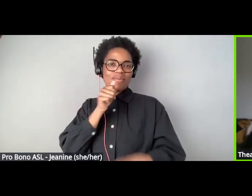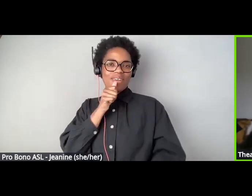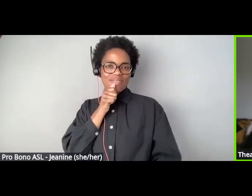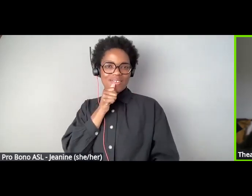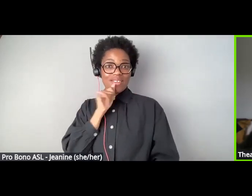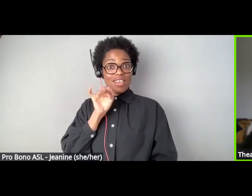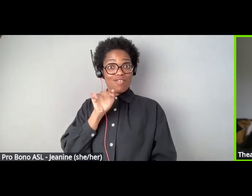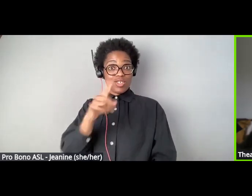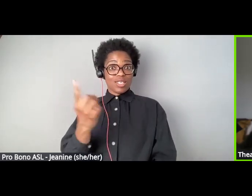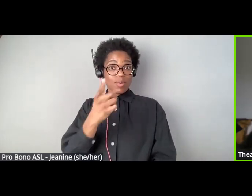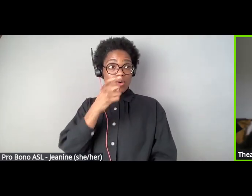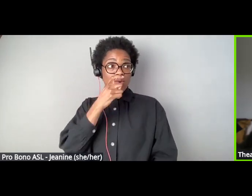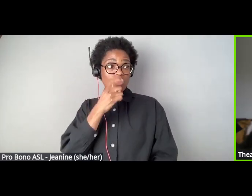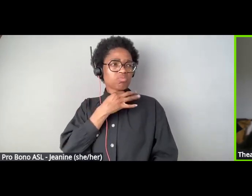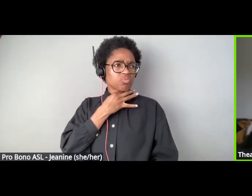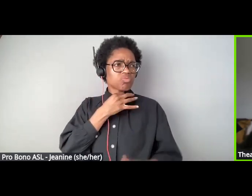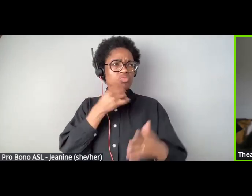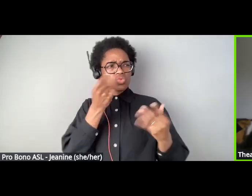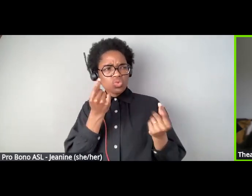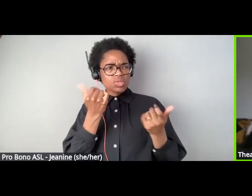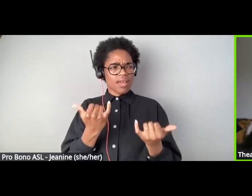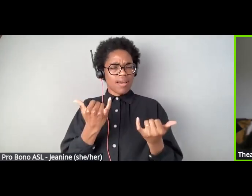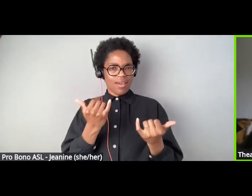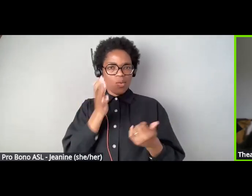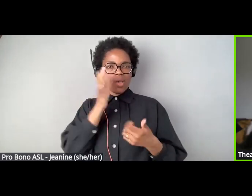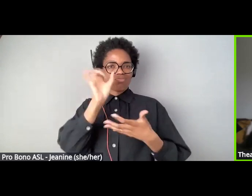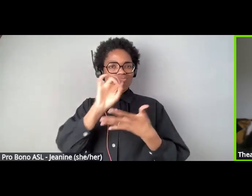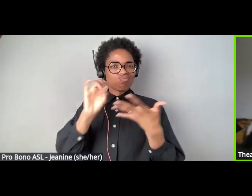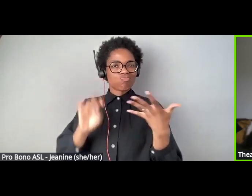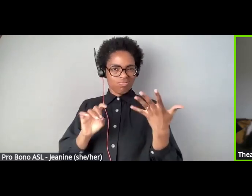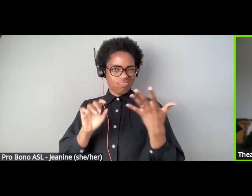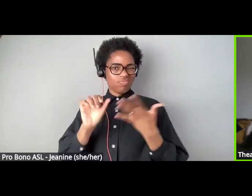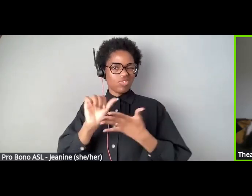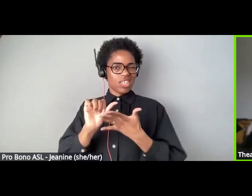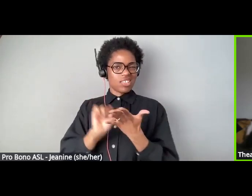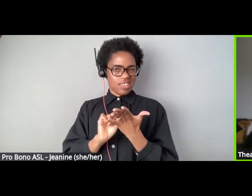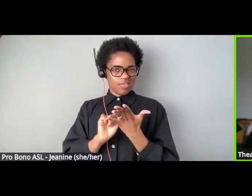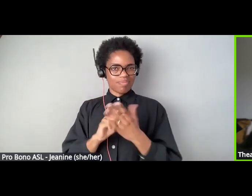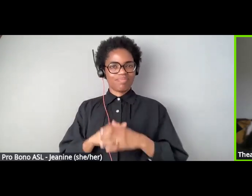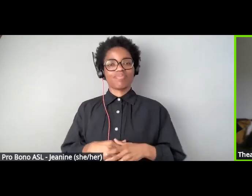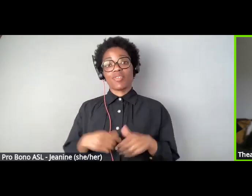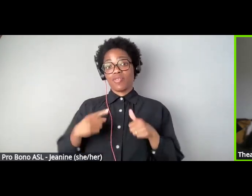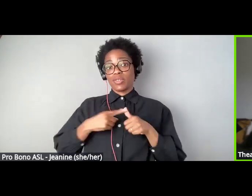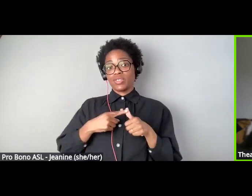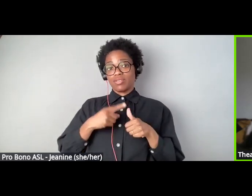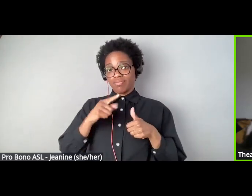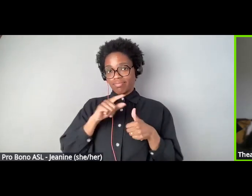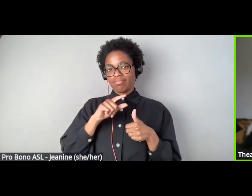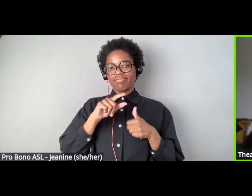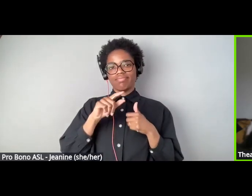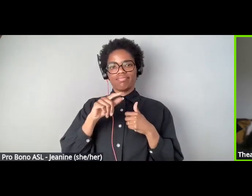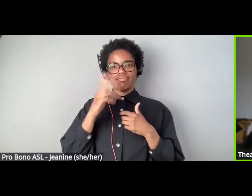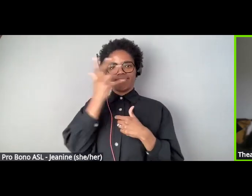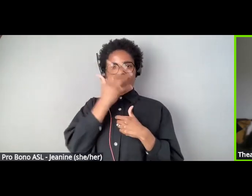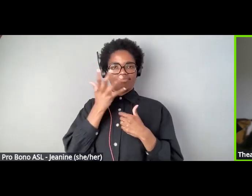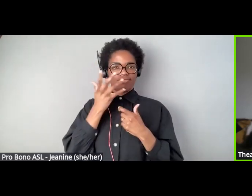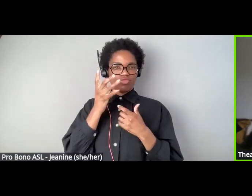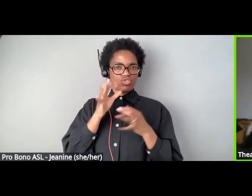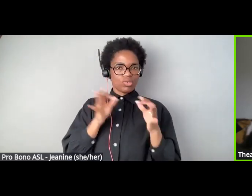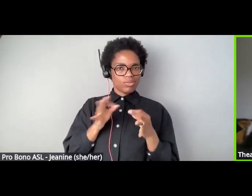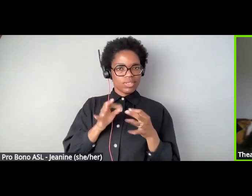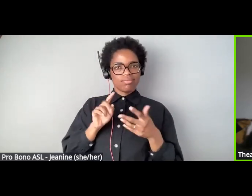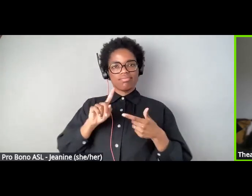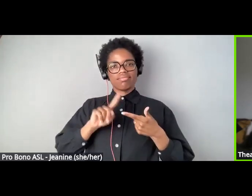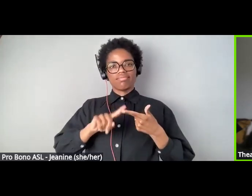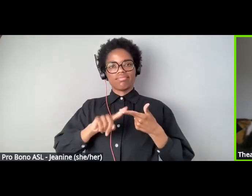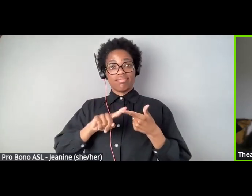the plan for today. First, I'm going to do a little visual description and land acknowledgement. Then we'll jump right in with some actionable